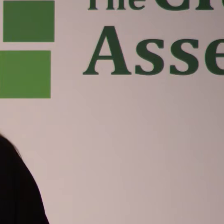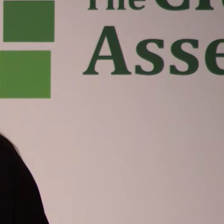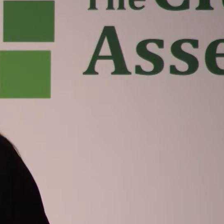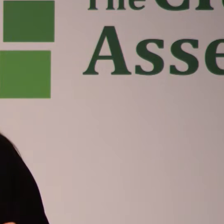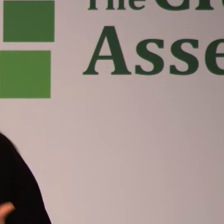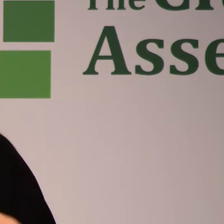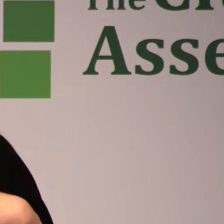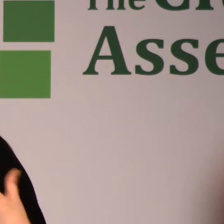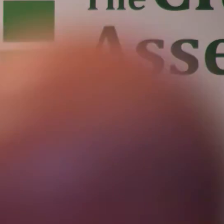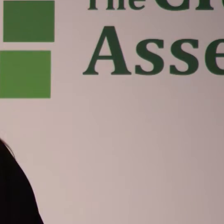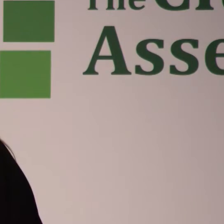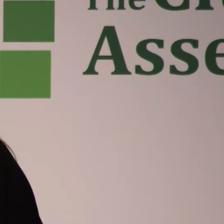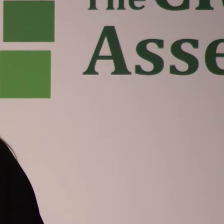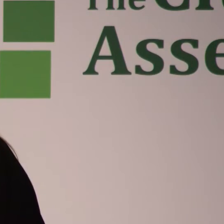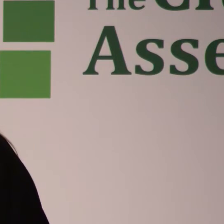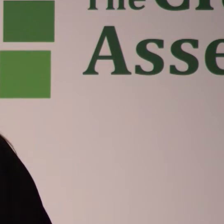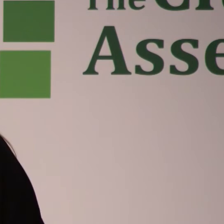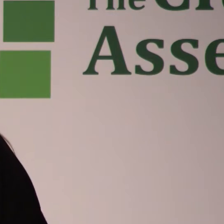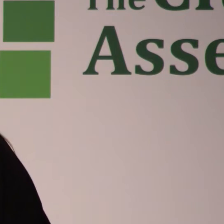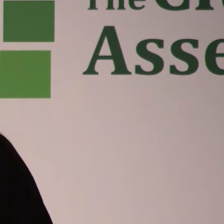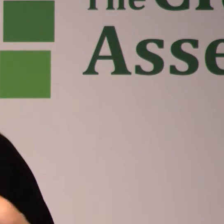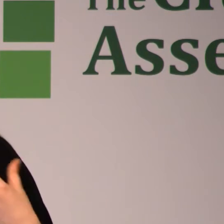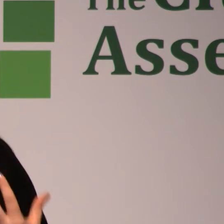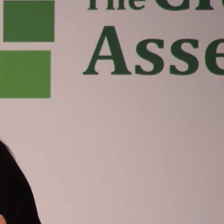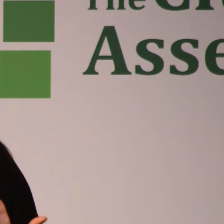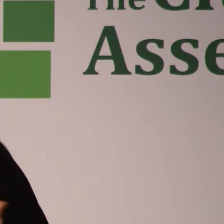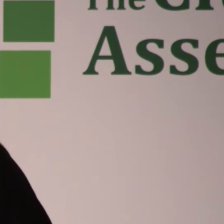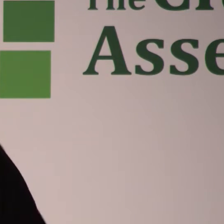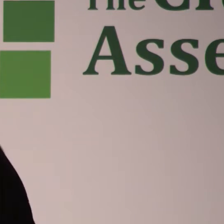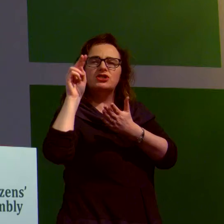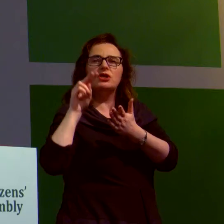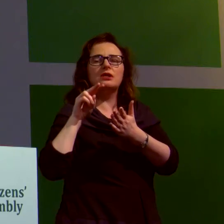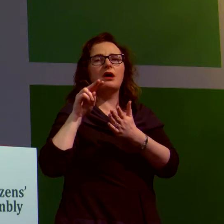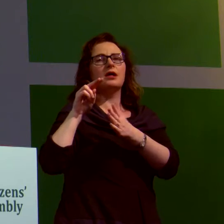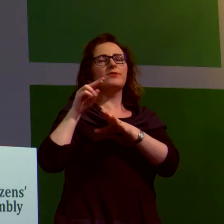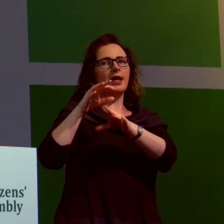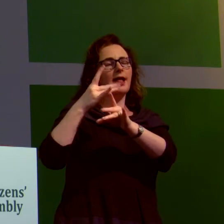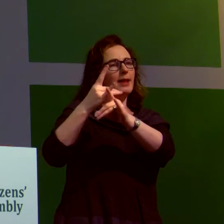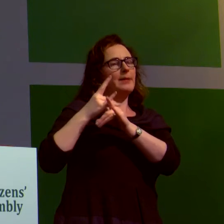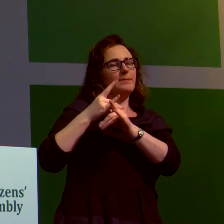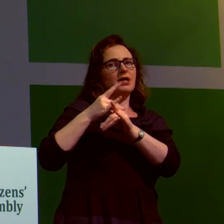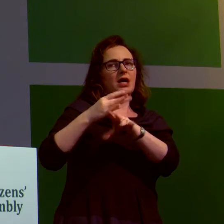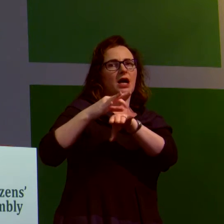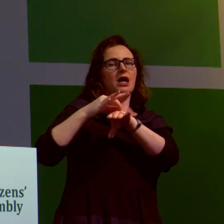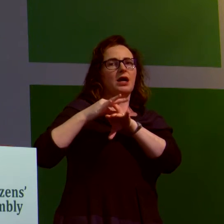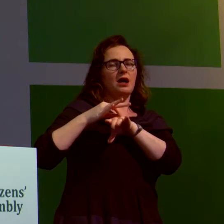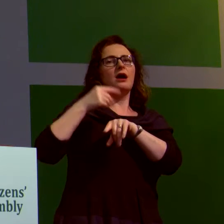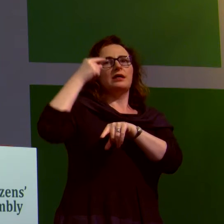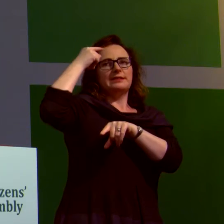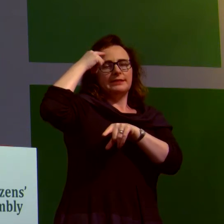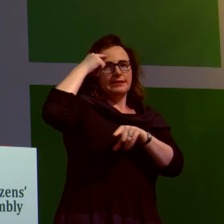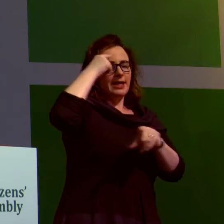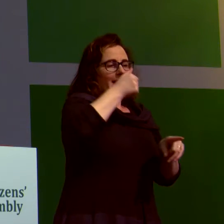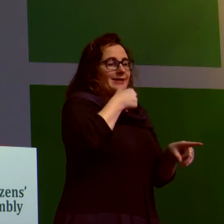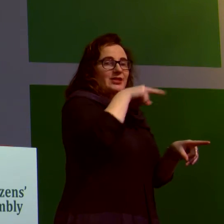principle, and they can find guidance in that, and they can find information as to how to come to an answer to this legal question. They